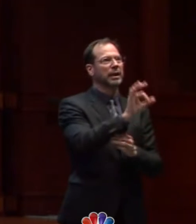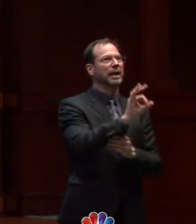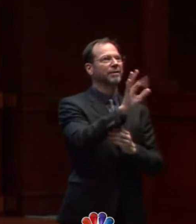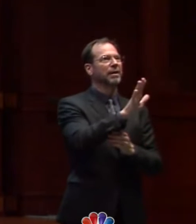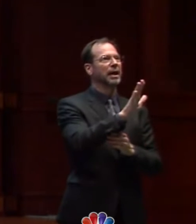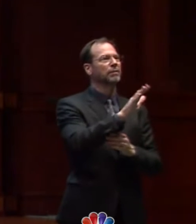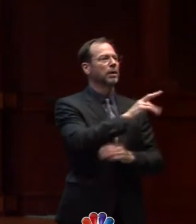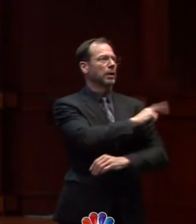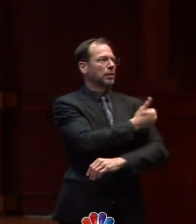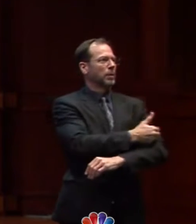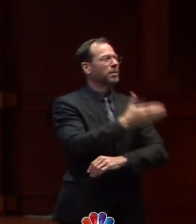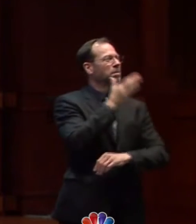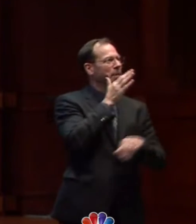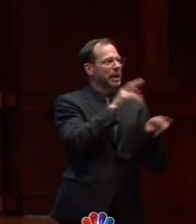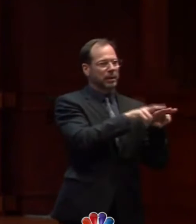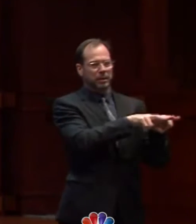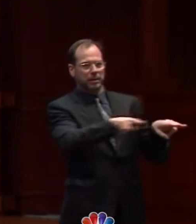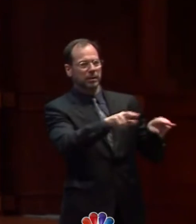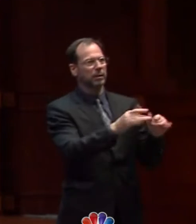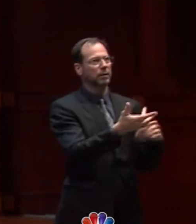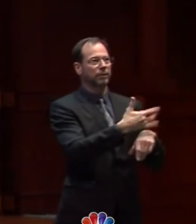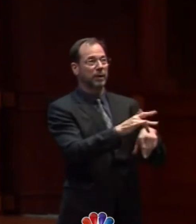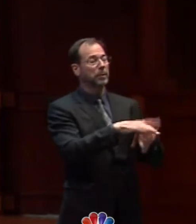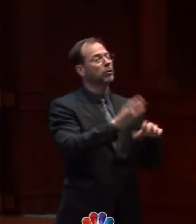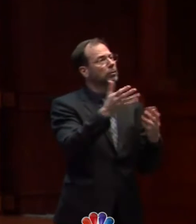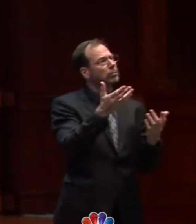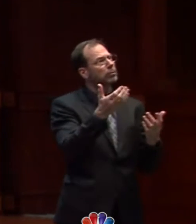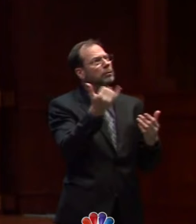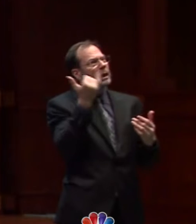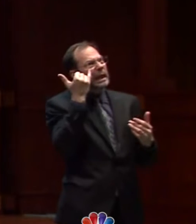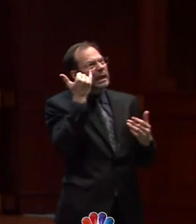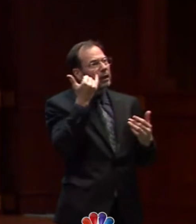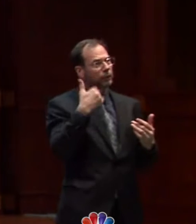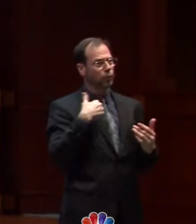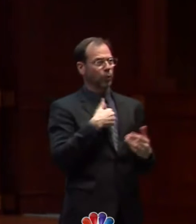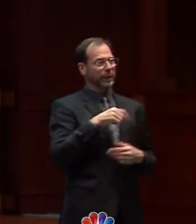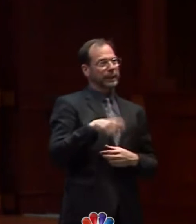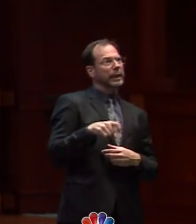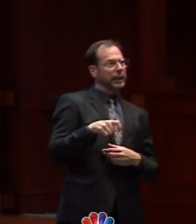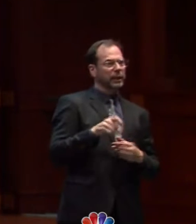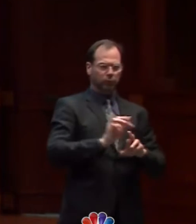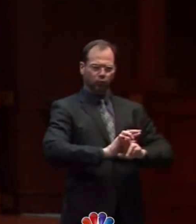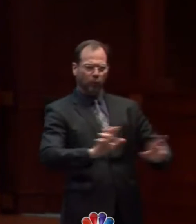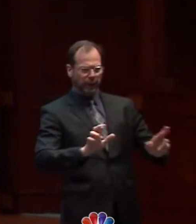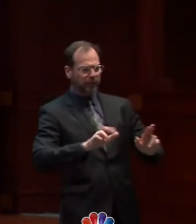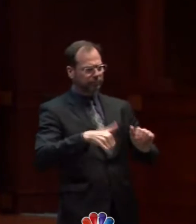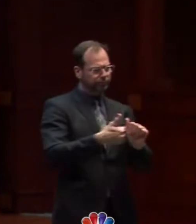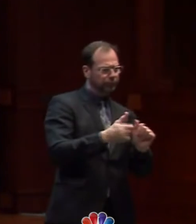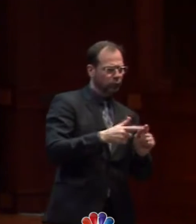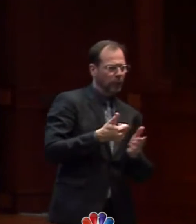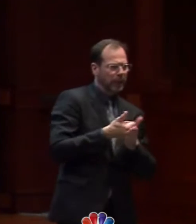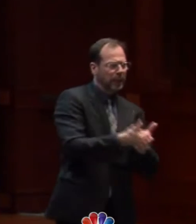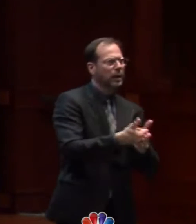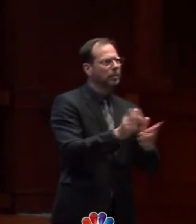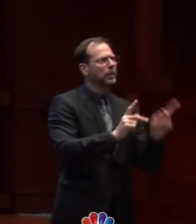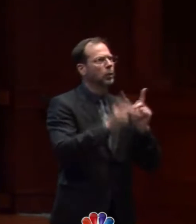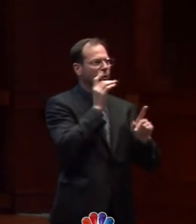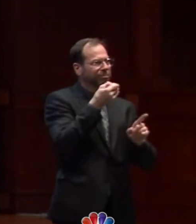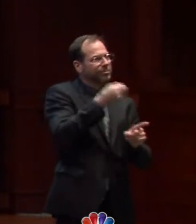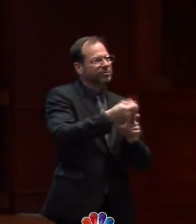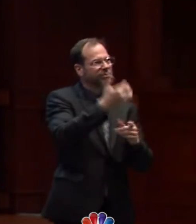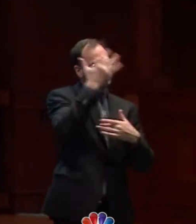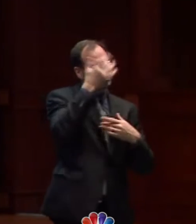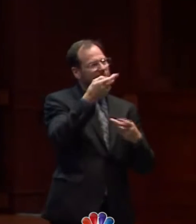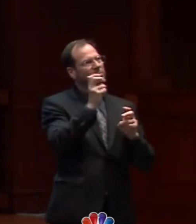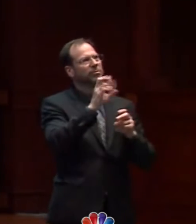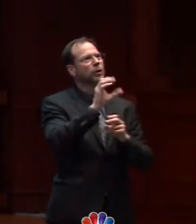19,695 hospital beds available if they were all needed to treat people with COVID-19. And so